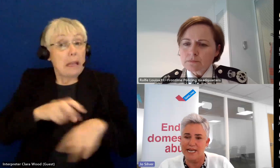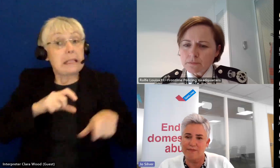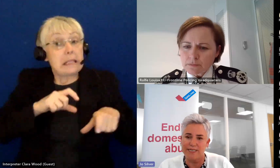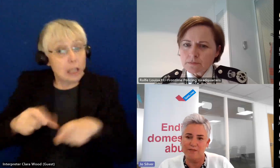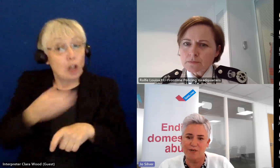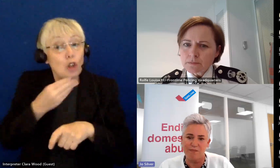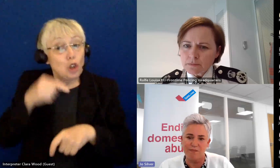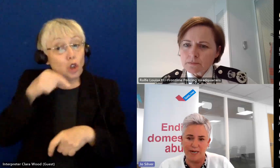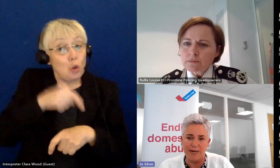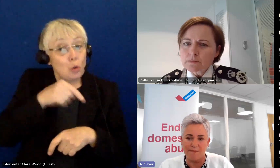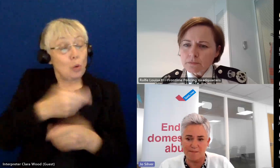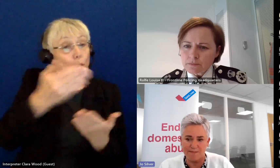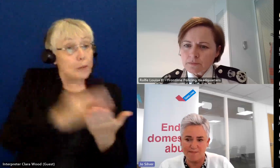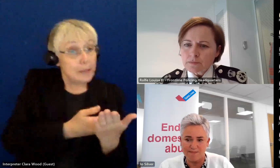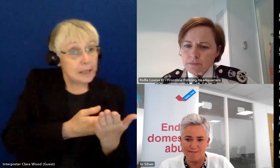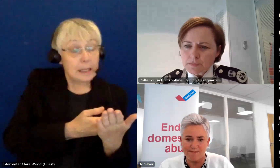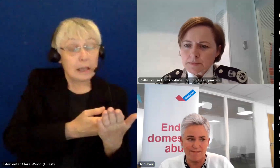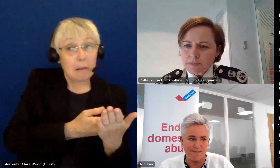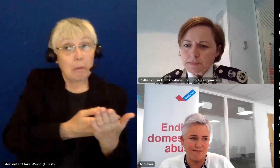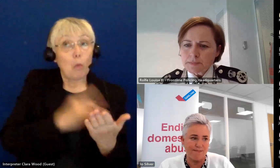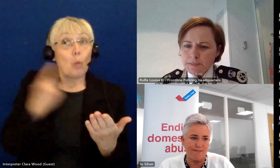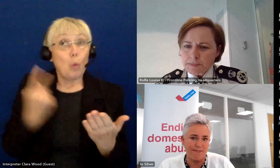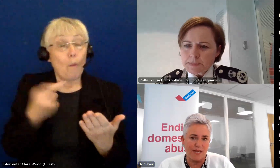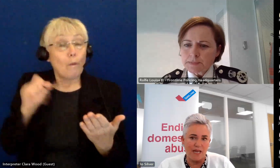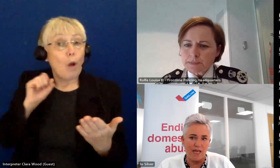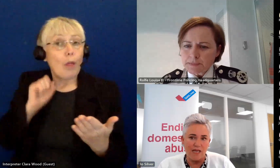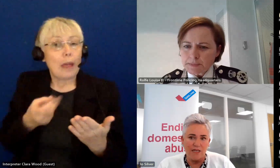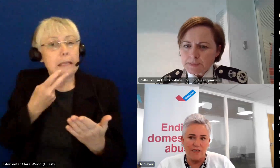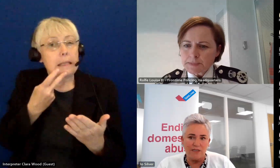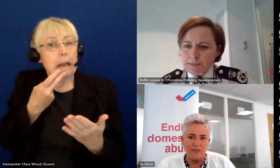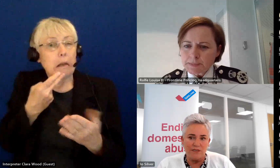the risk level is appropriate.